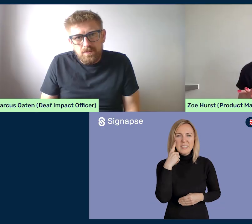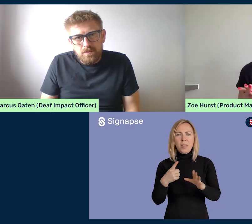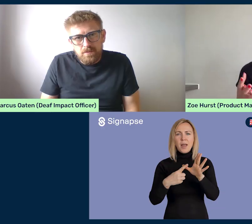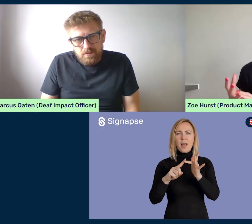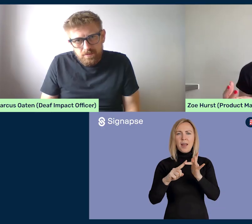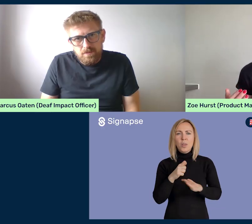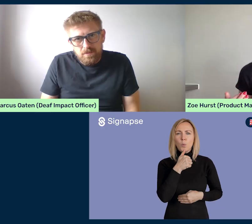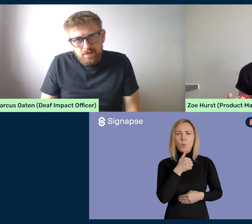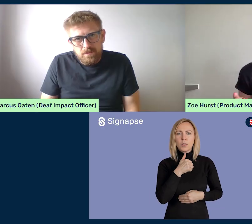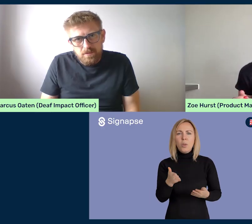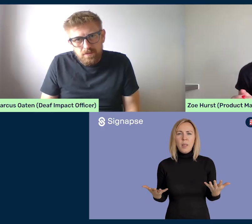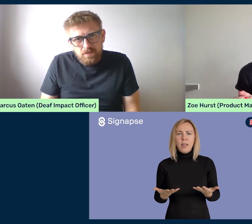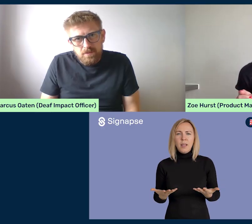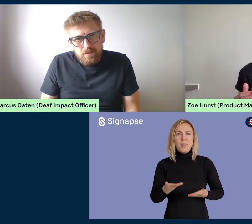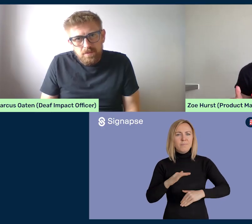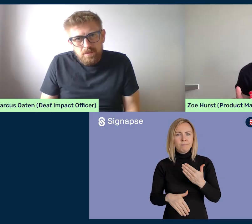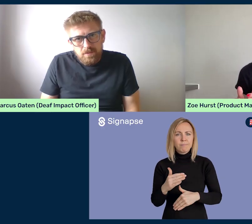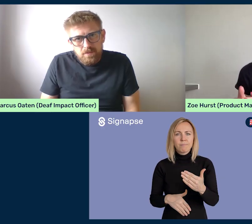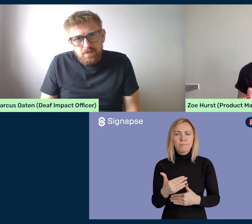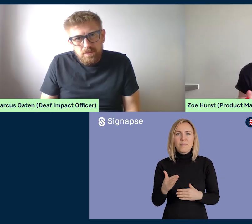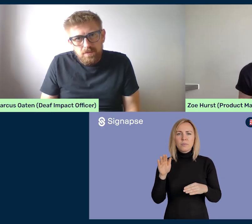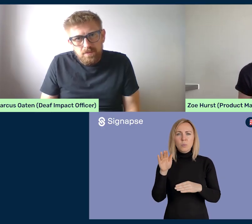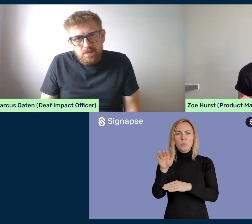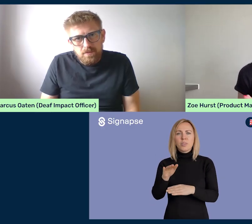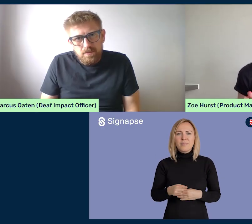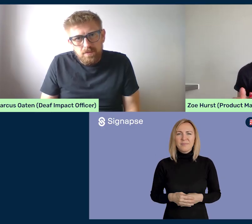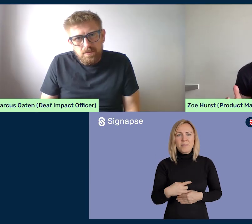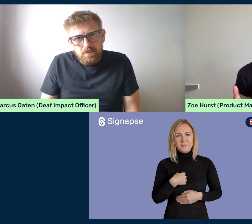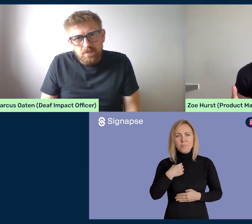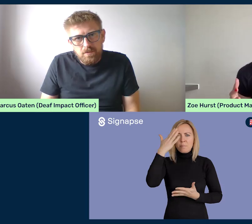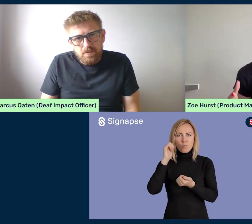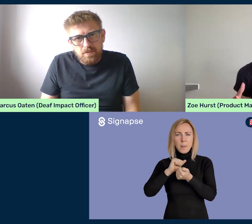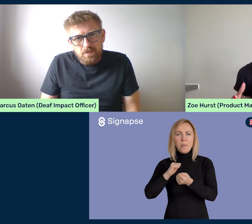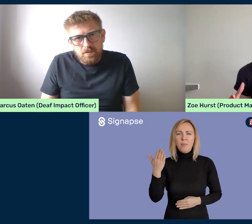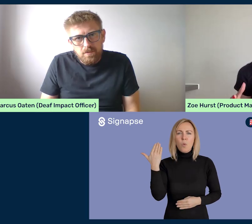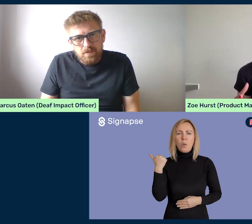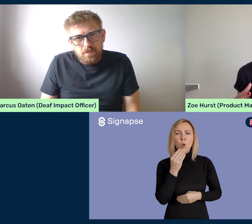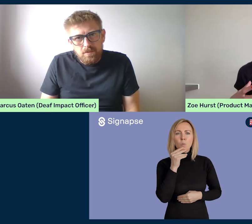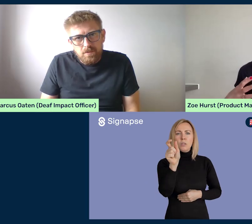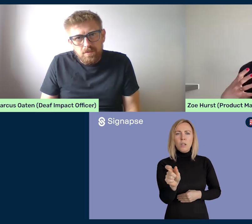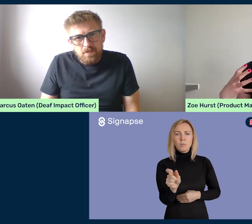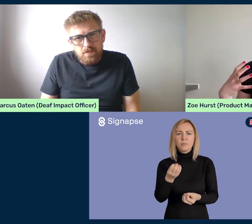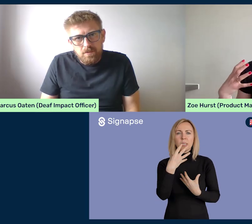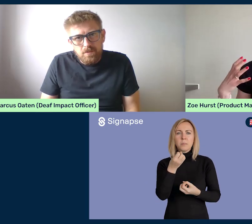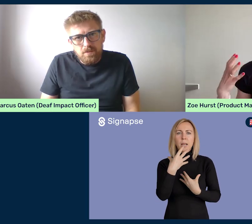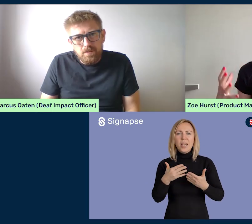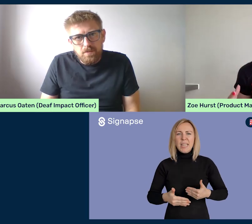where do you think they could start to be used? I think we had someone in one of the user feedback sessions saying around, you